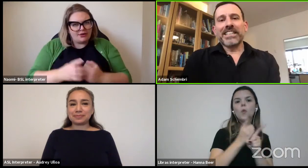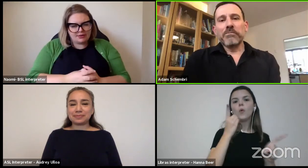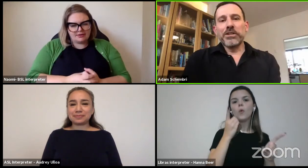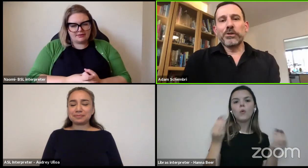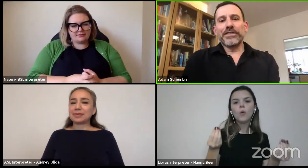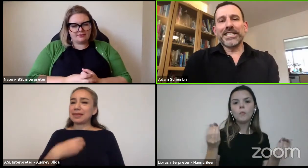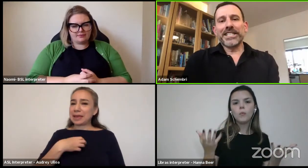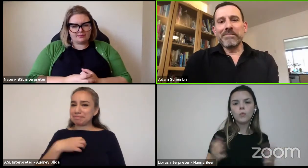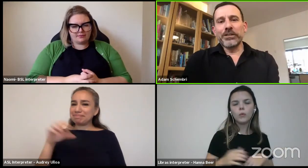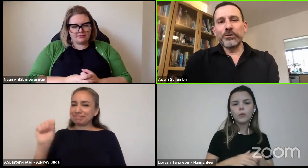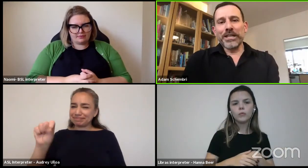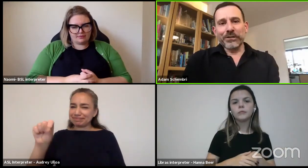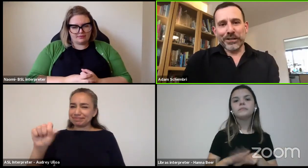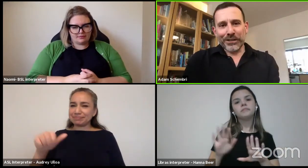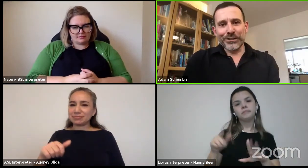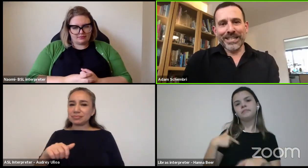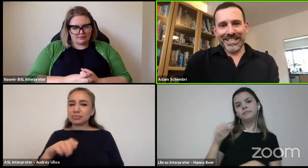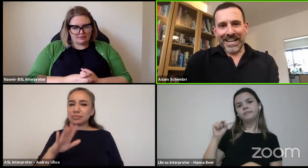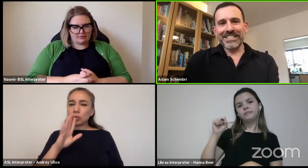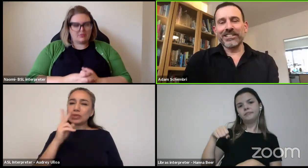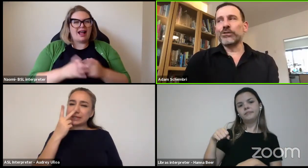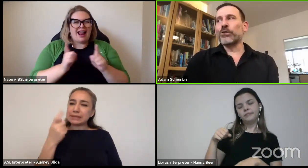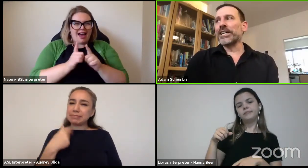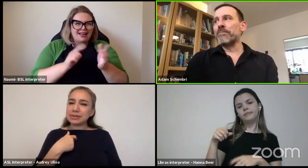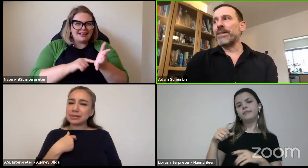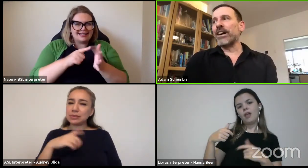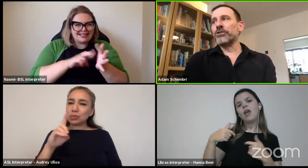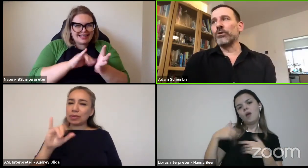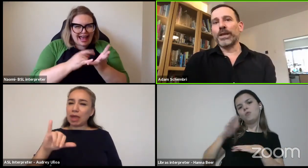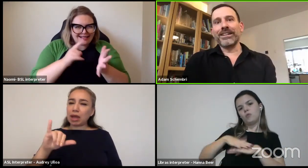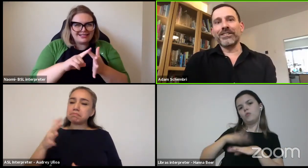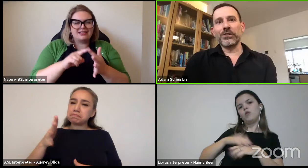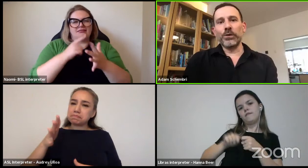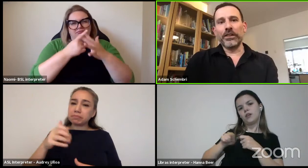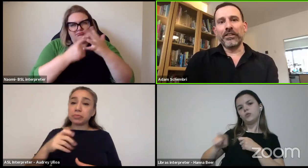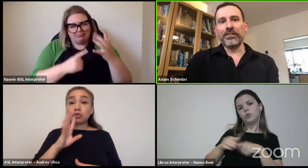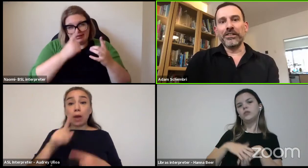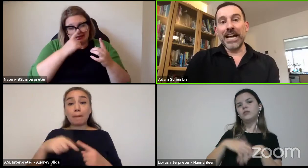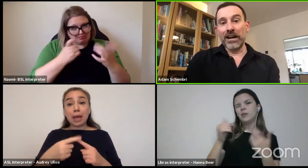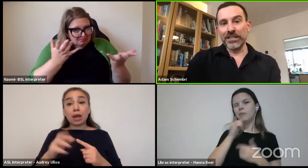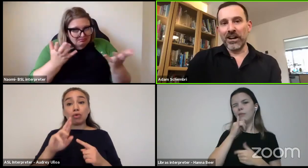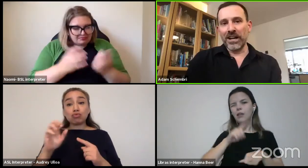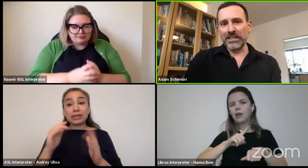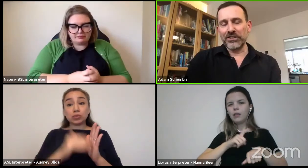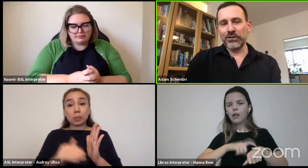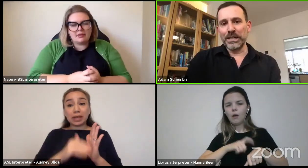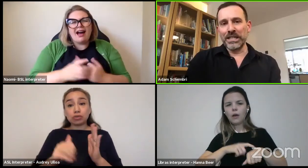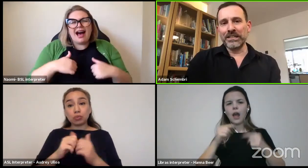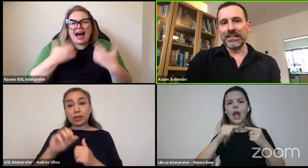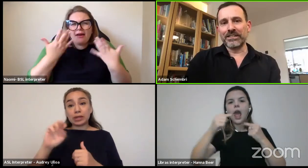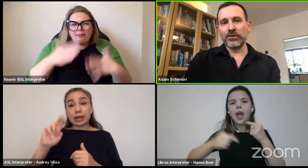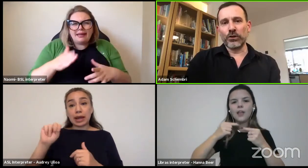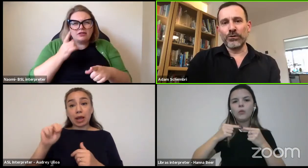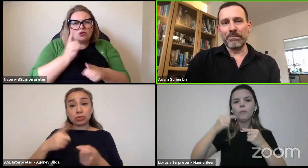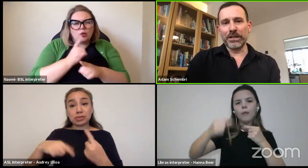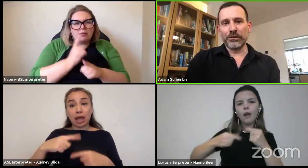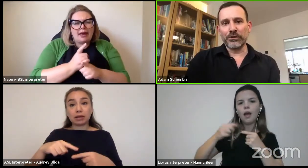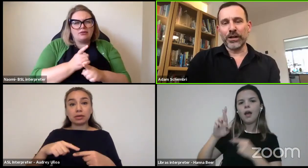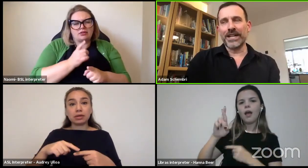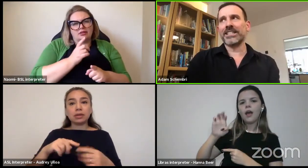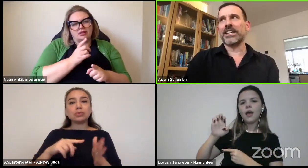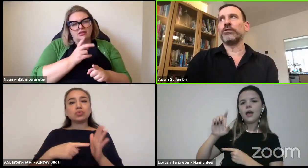Yes, I mean, you would have seen me doing that to a certain extent. So talking about reduplication with noun signs to show